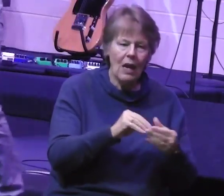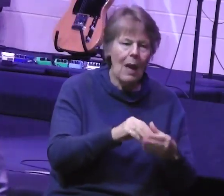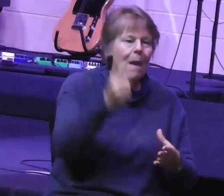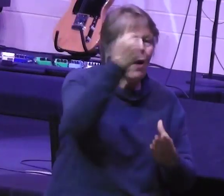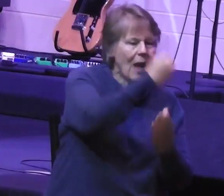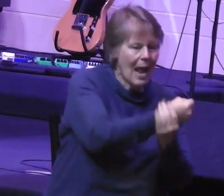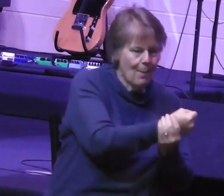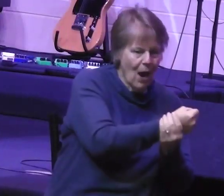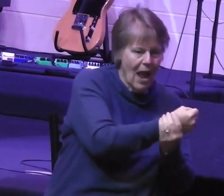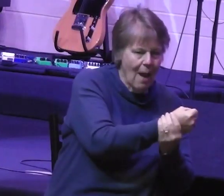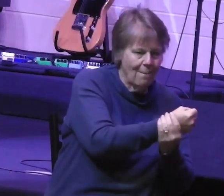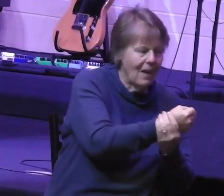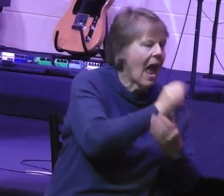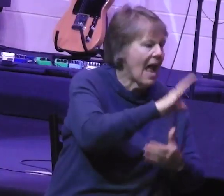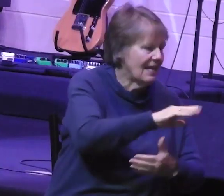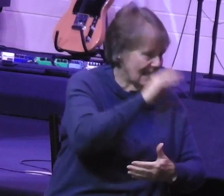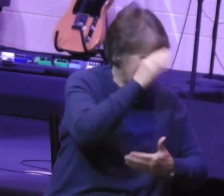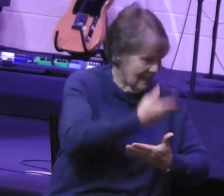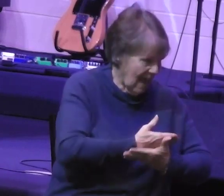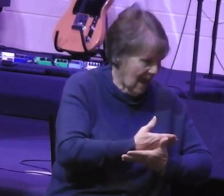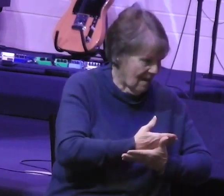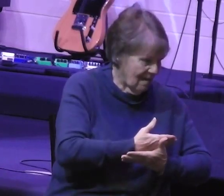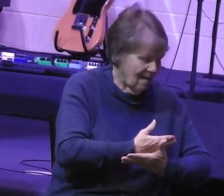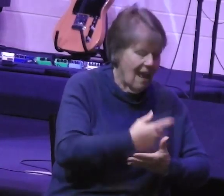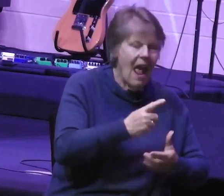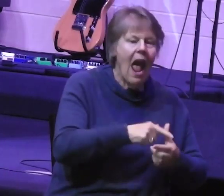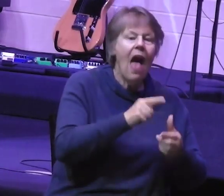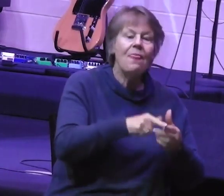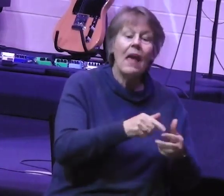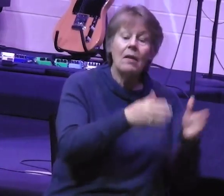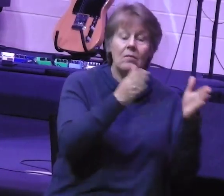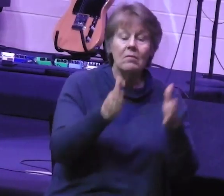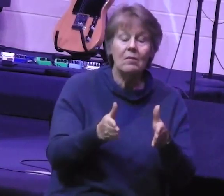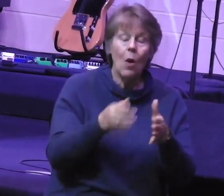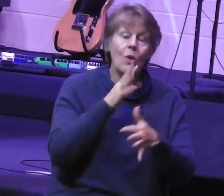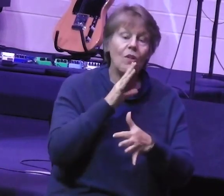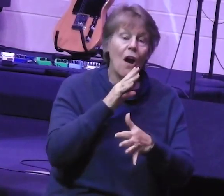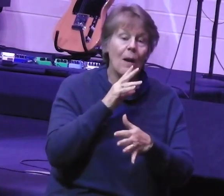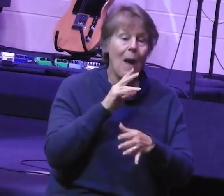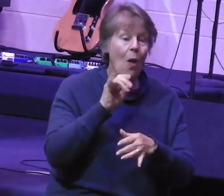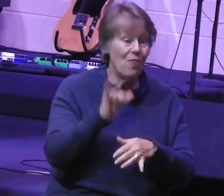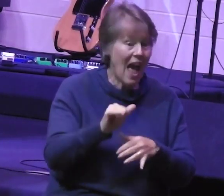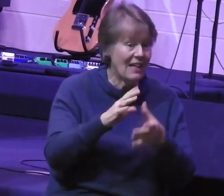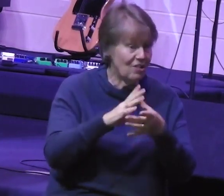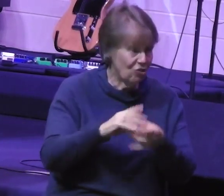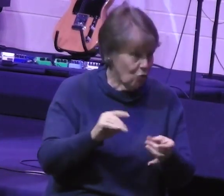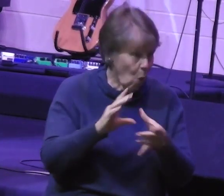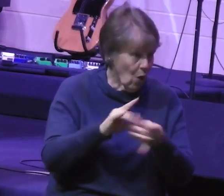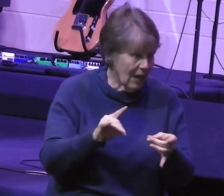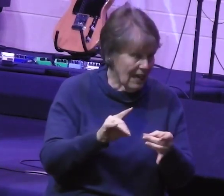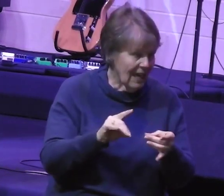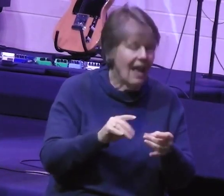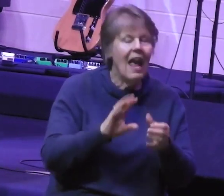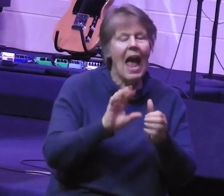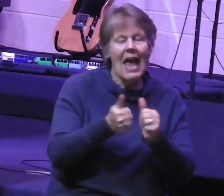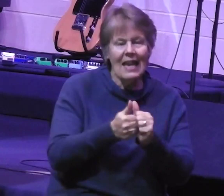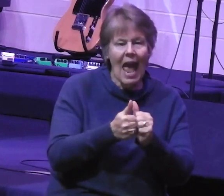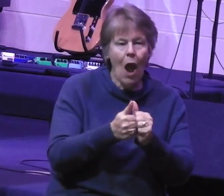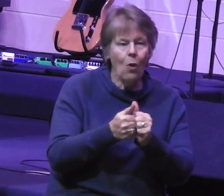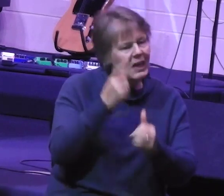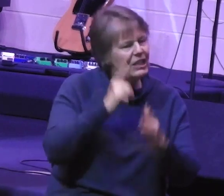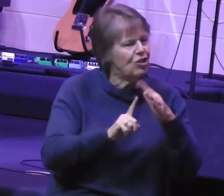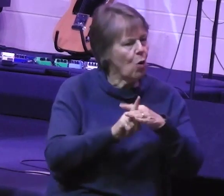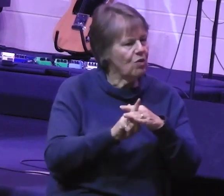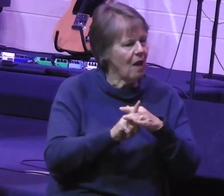Isaac. After that, we're going to talk a little bit about how that story is reflected in some of the stories and some of the relationships in our own